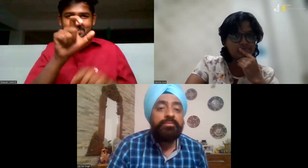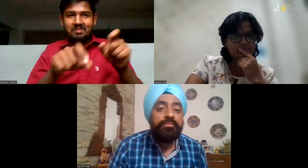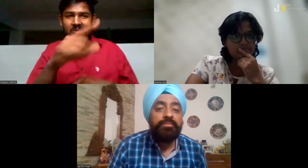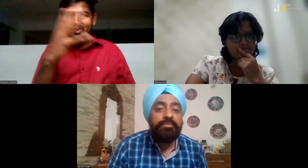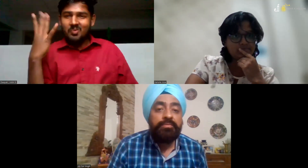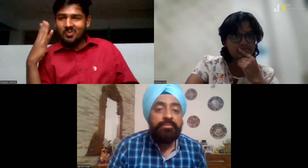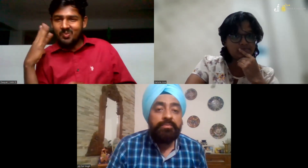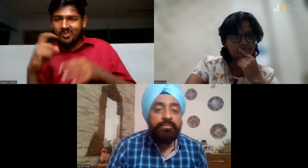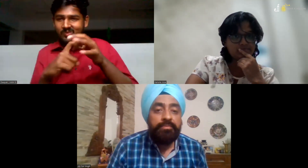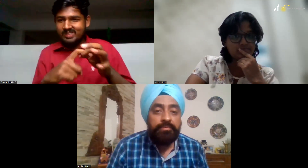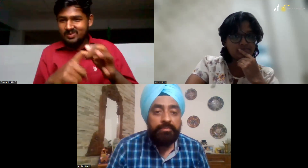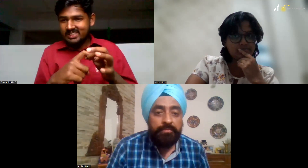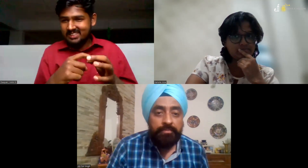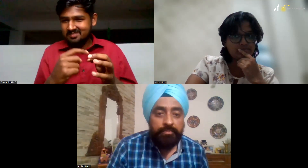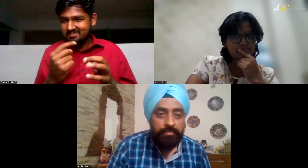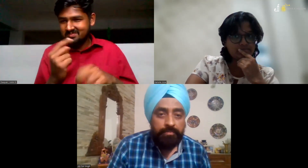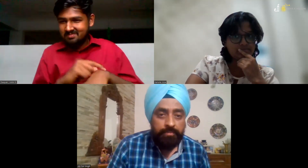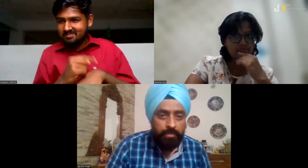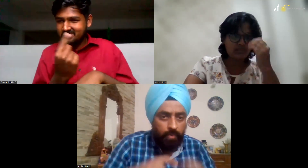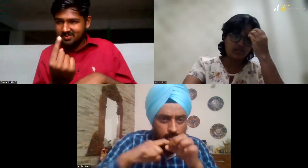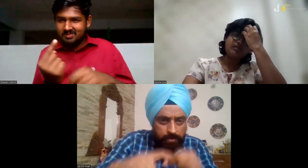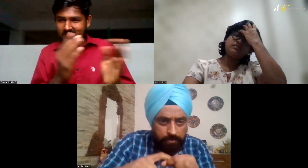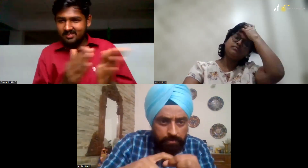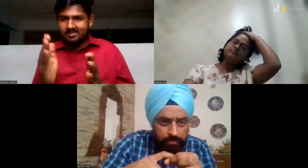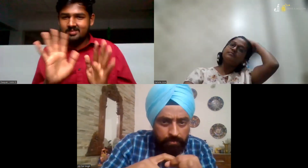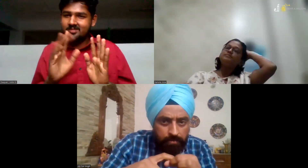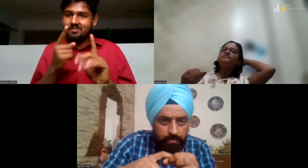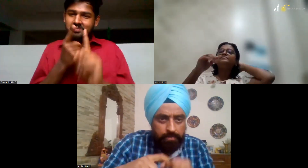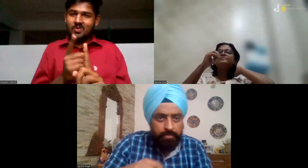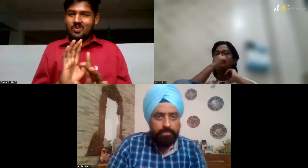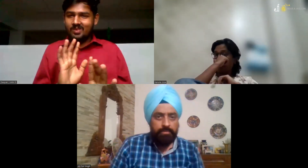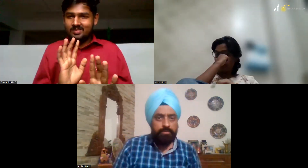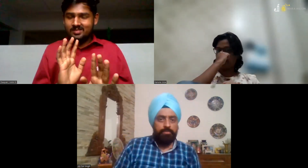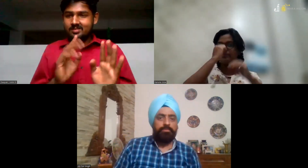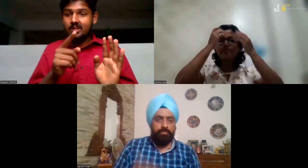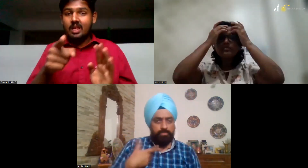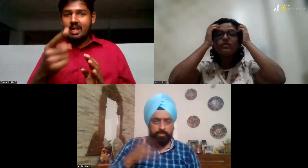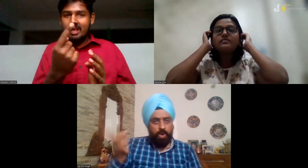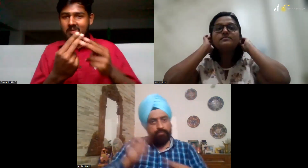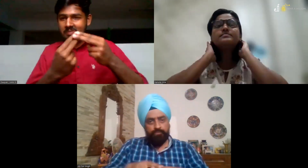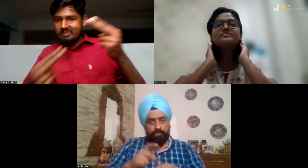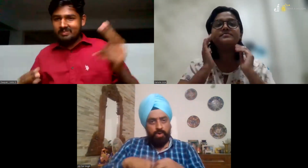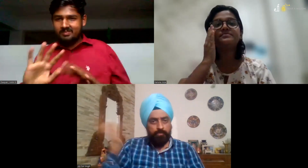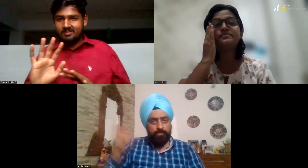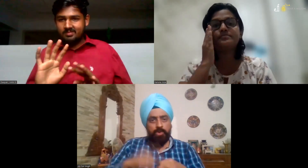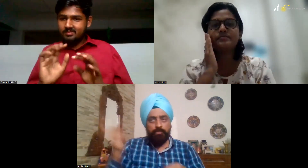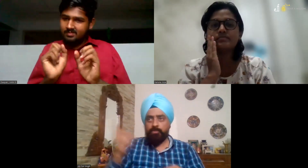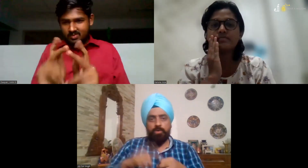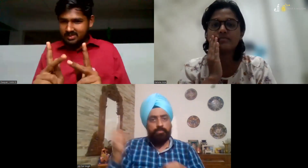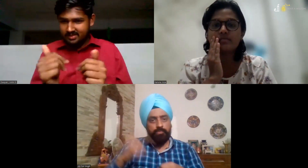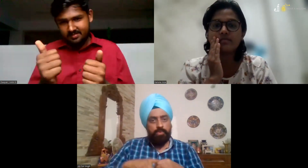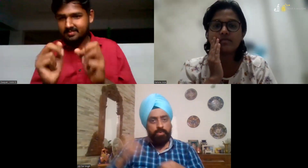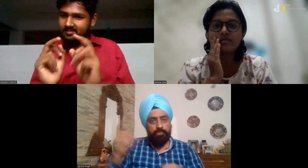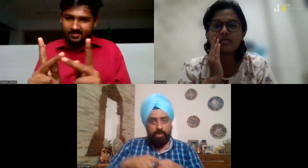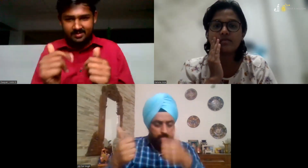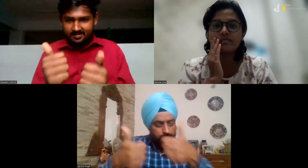all. Deepak is saying, see, everyone is waiting for the question. Like, could you please come to the point?